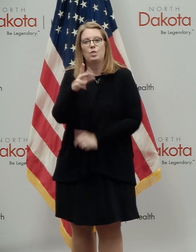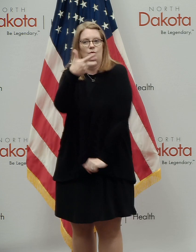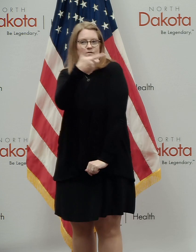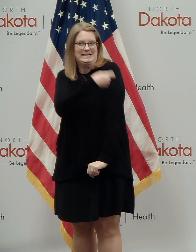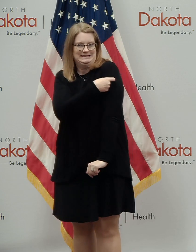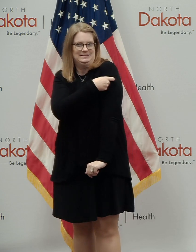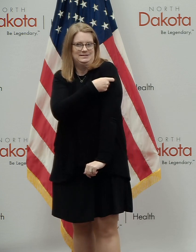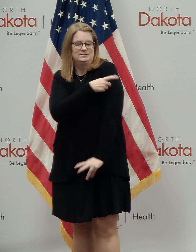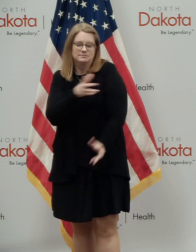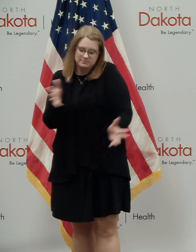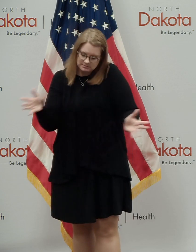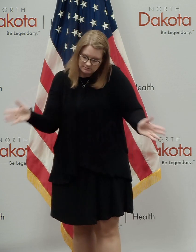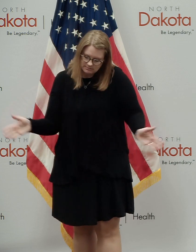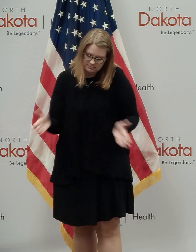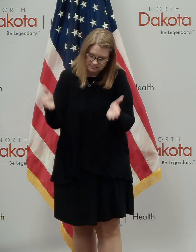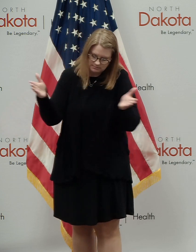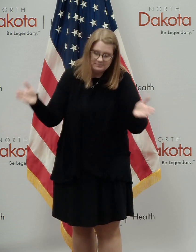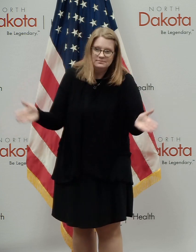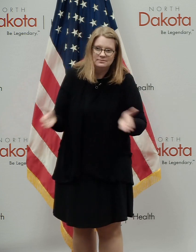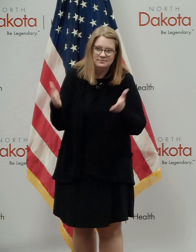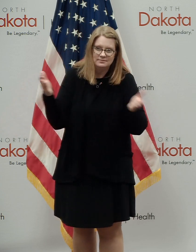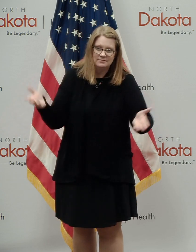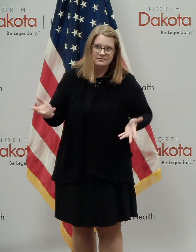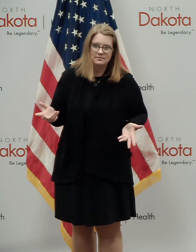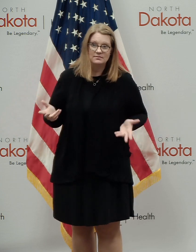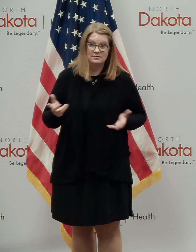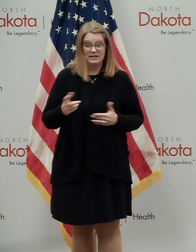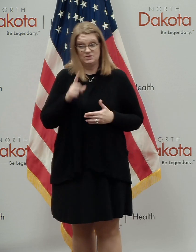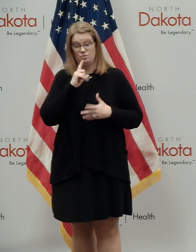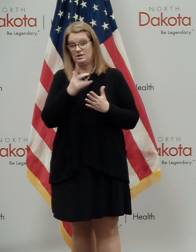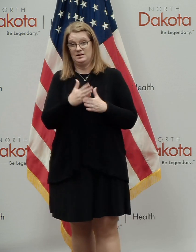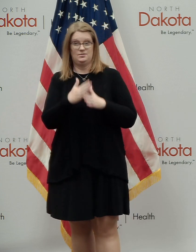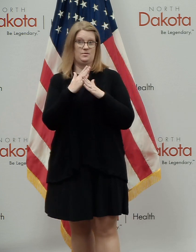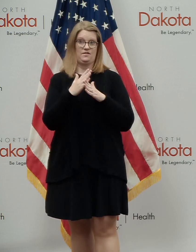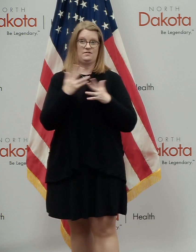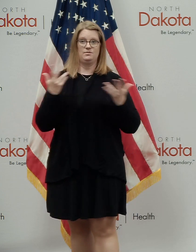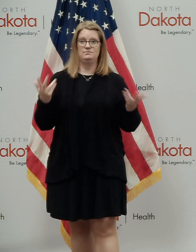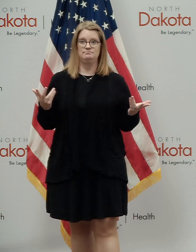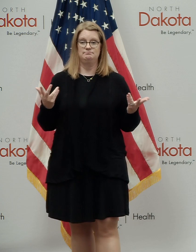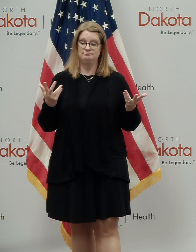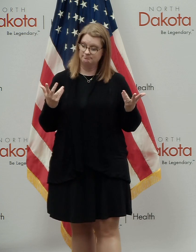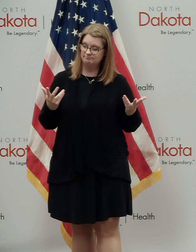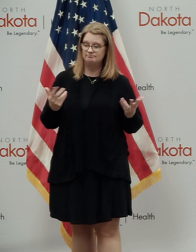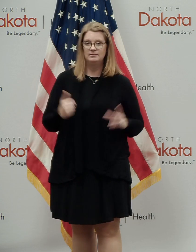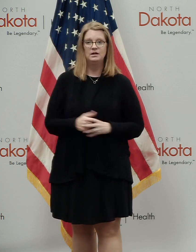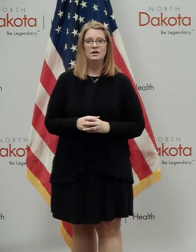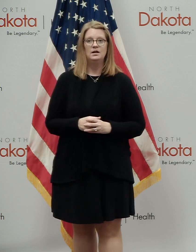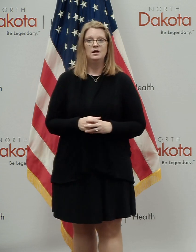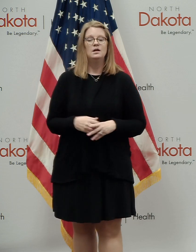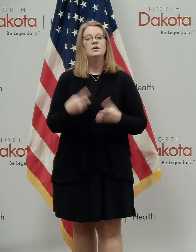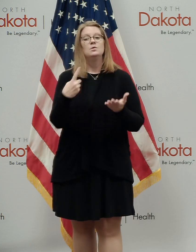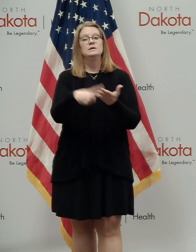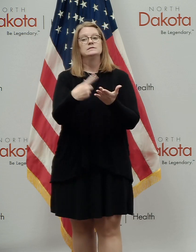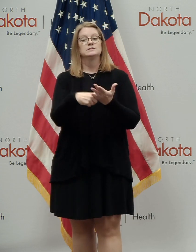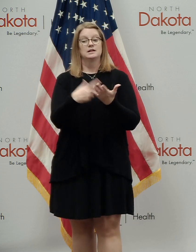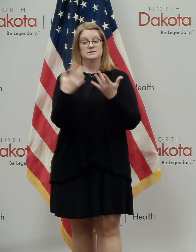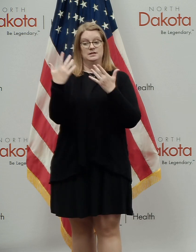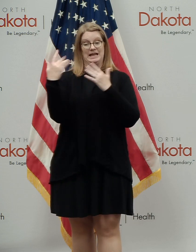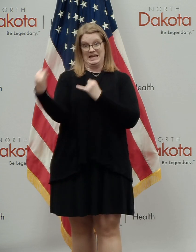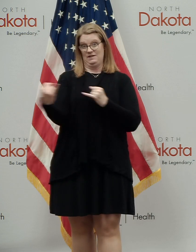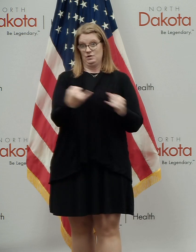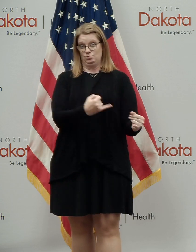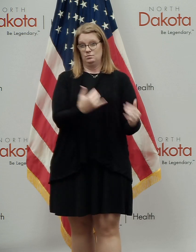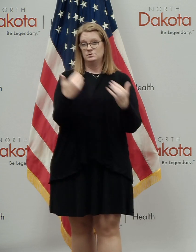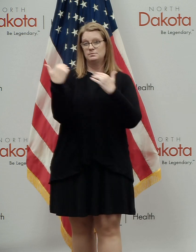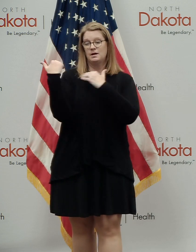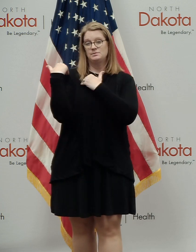vaccinations. It's actually a preventable disease. And so when we talk about responsibility,